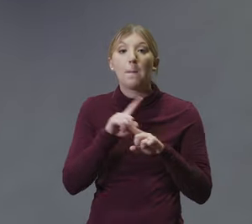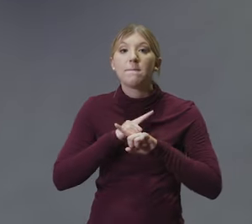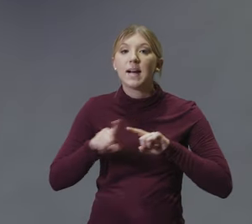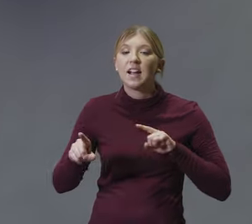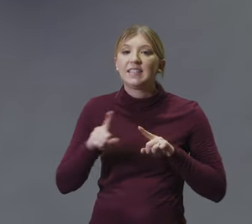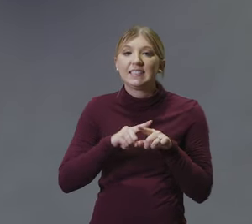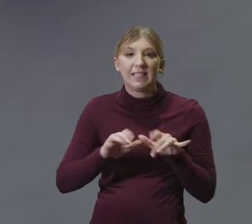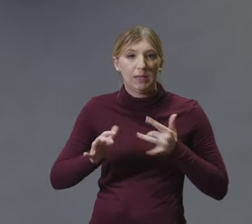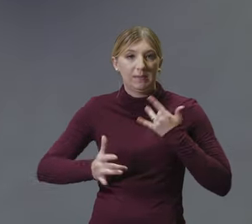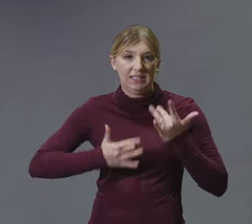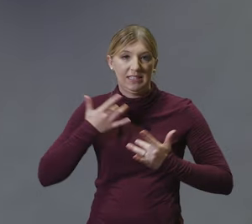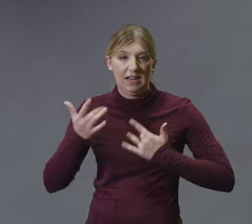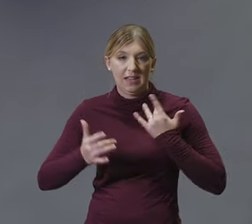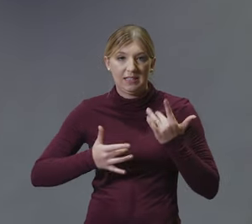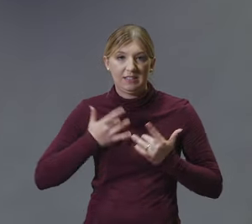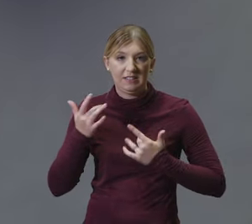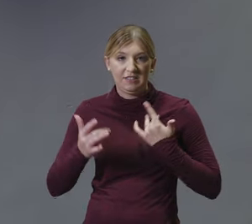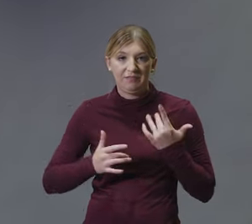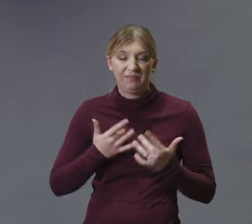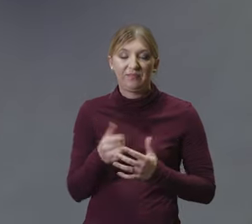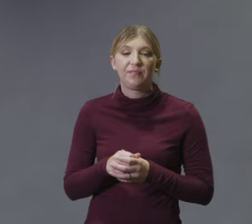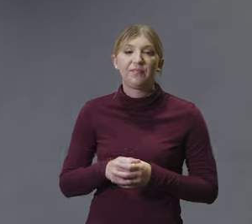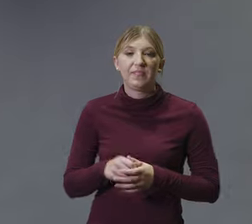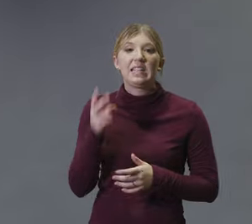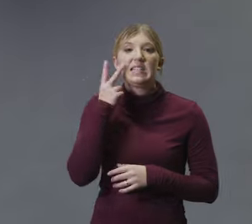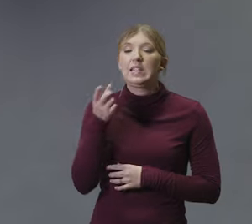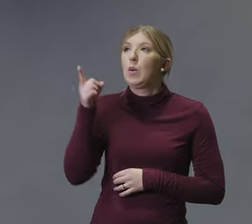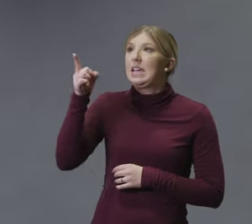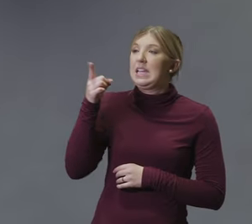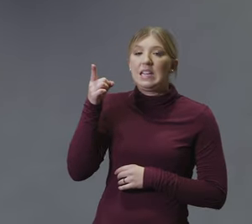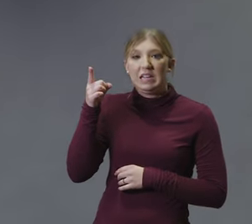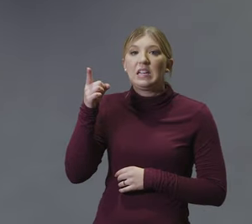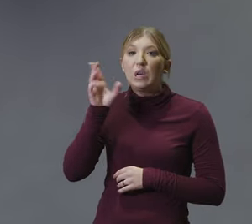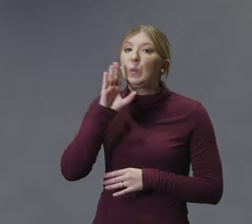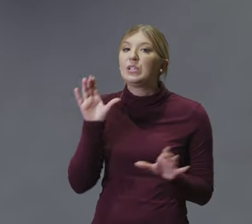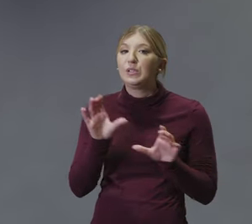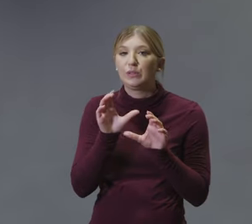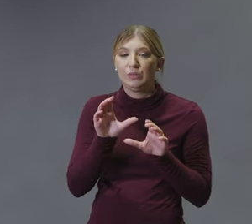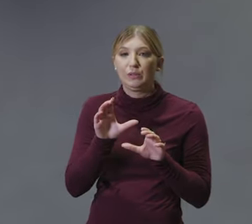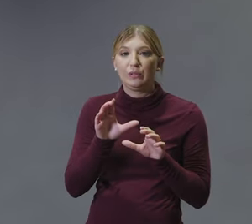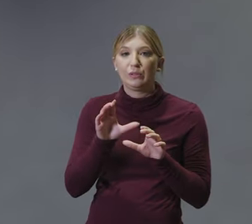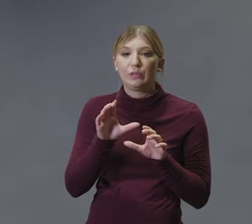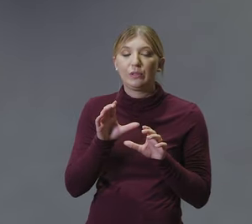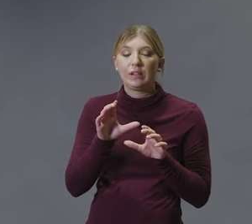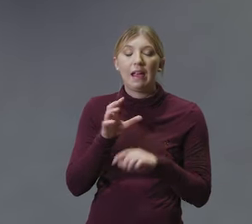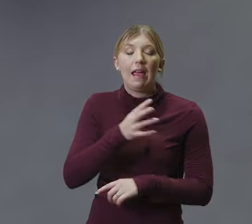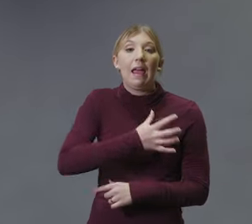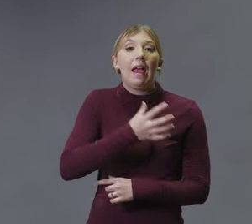exciting time too, to see what God is going to do